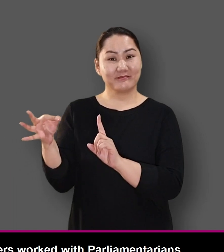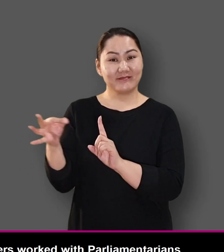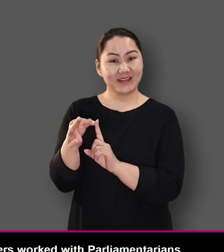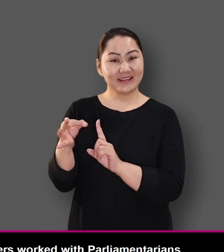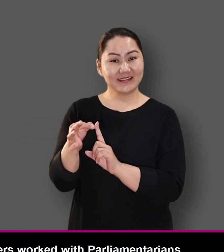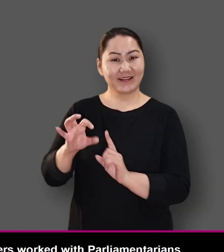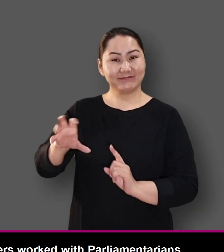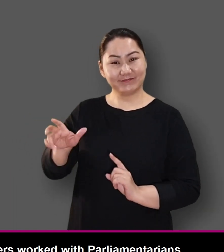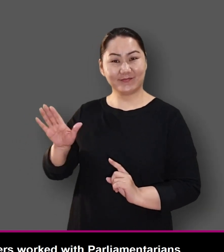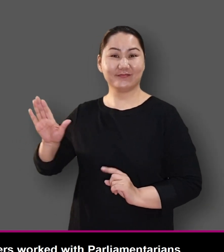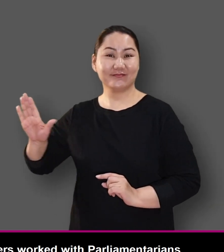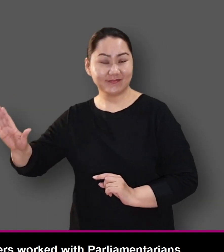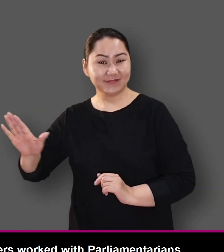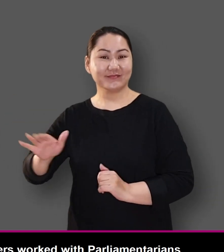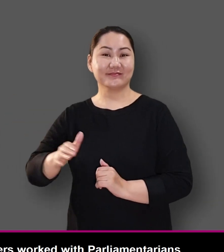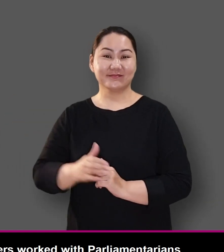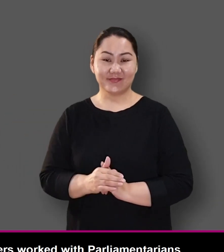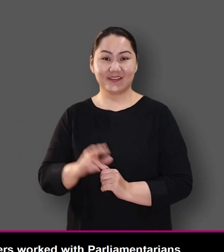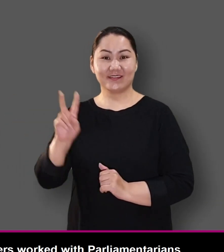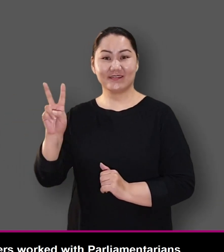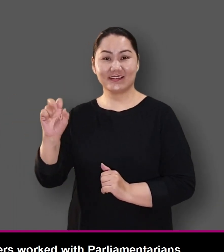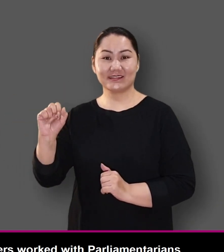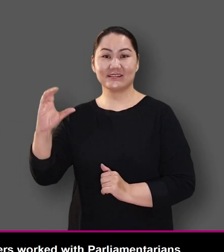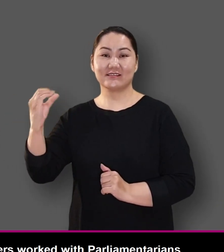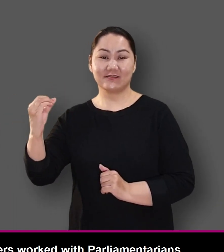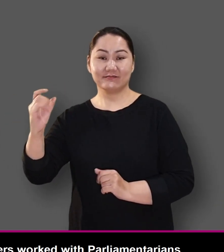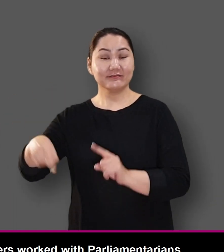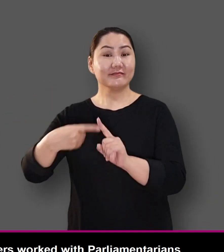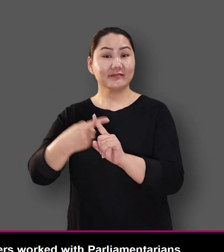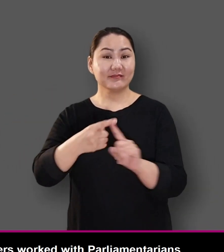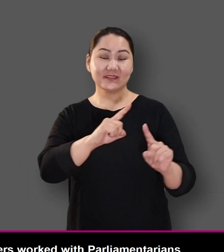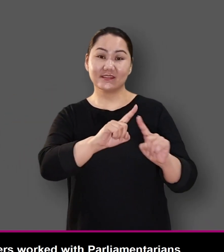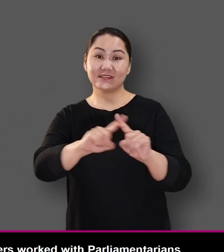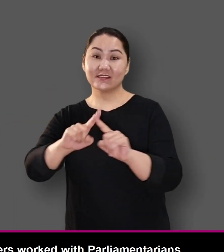In Pakistan, VSO and partners worked with parliamentarians